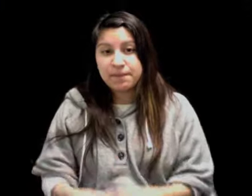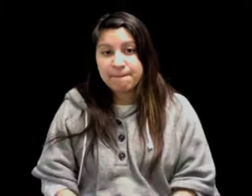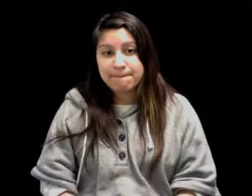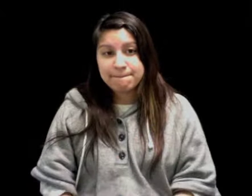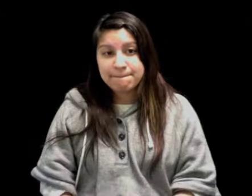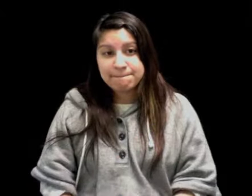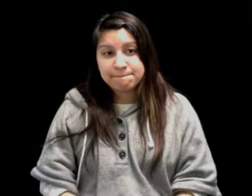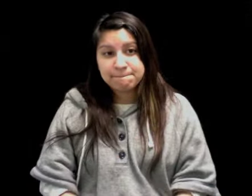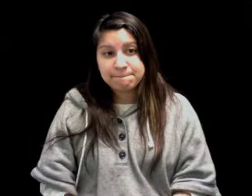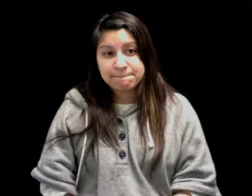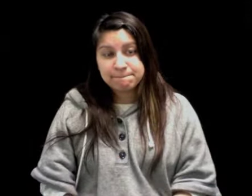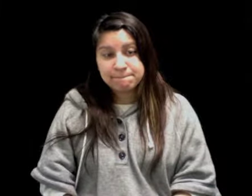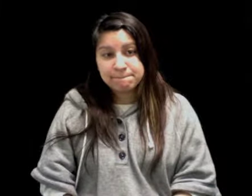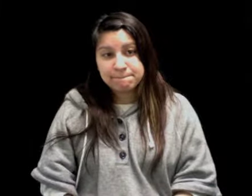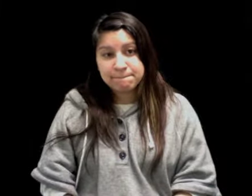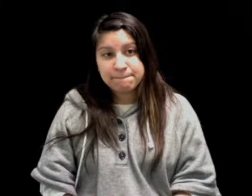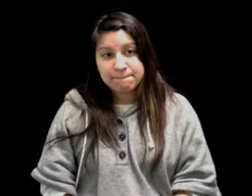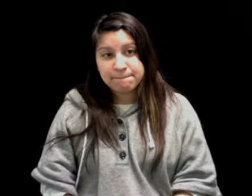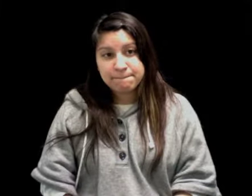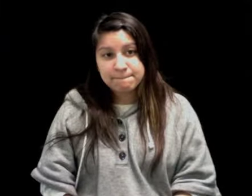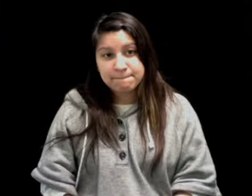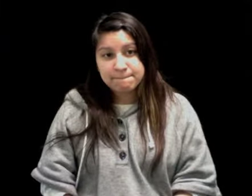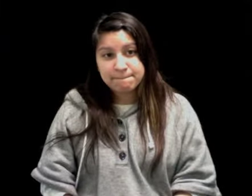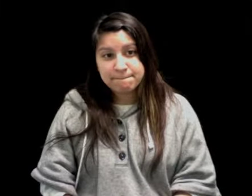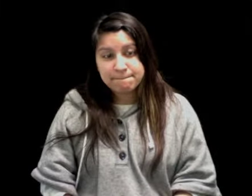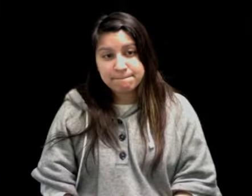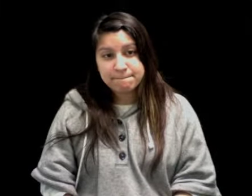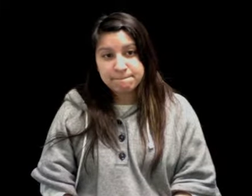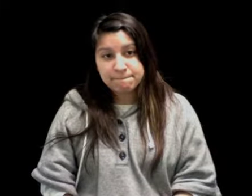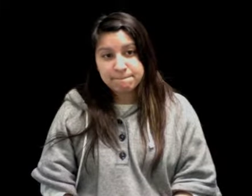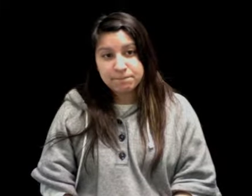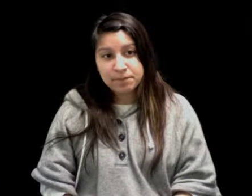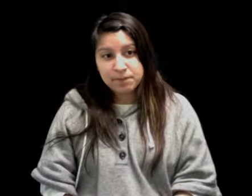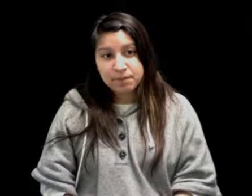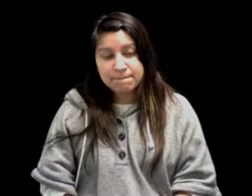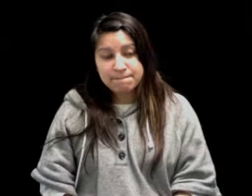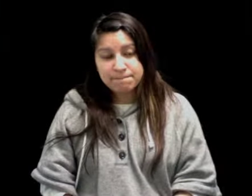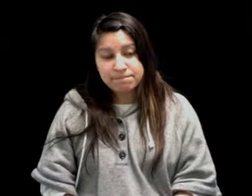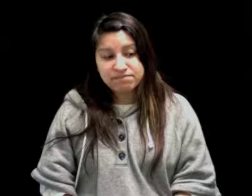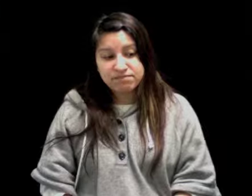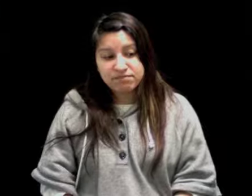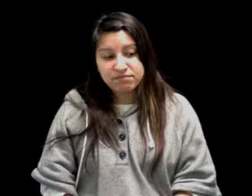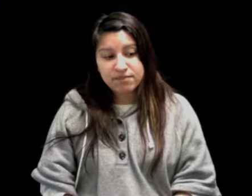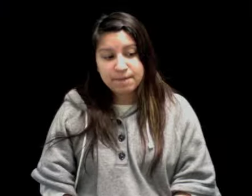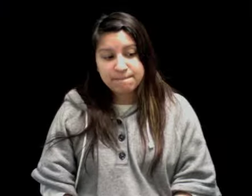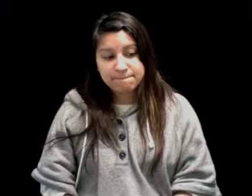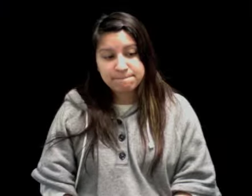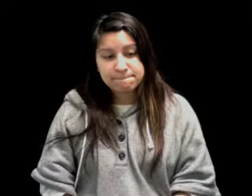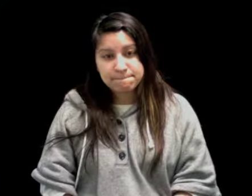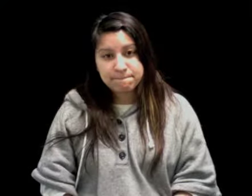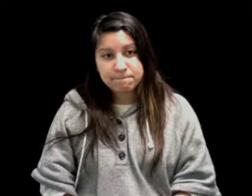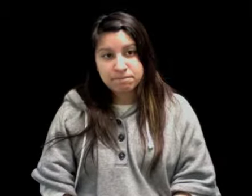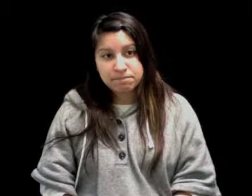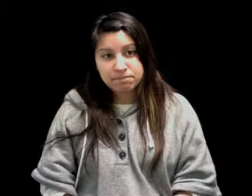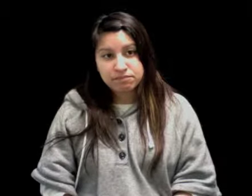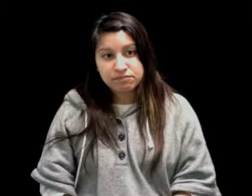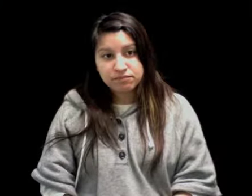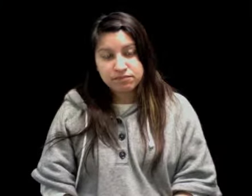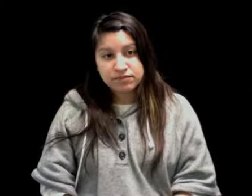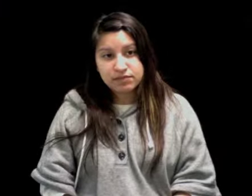For example, if someone asks a teenager, do your parents fight at home? Or have you ever been kicked out of school? These kinds of boundaries